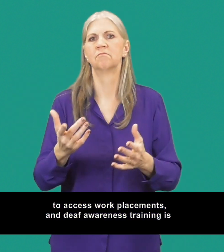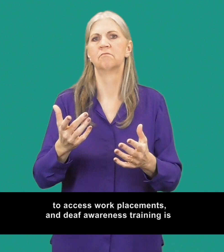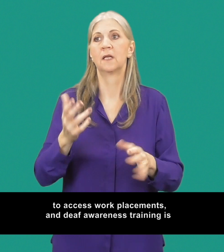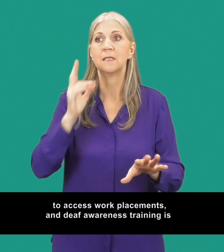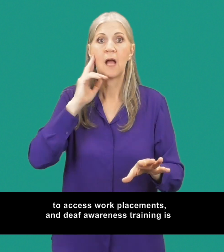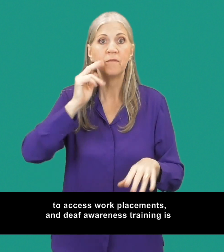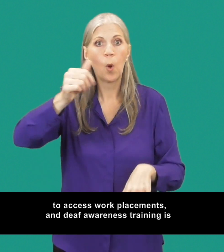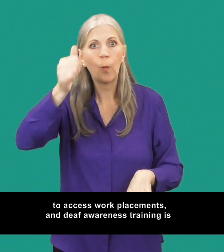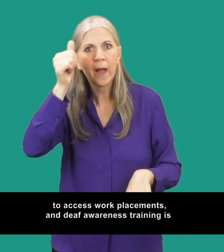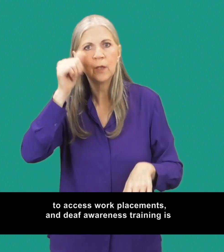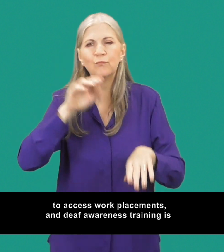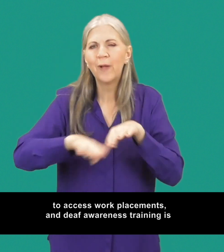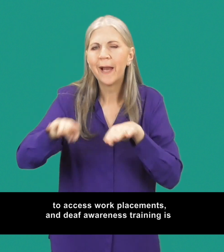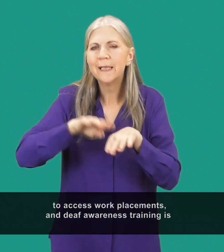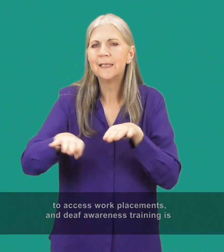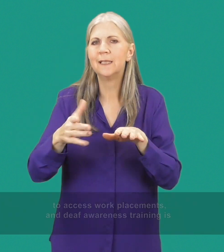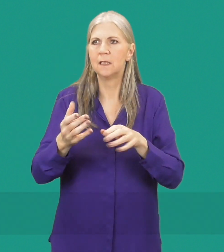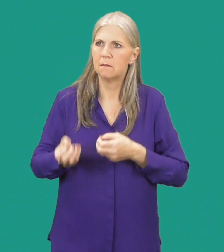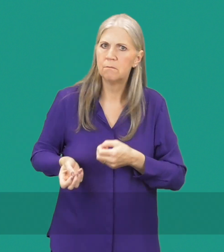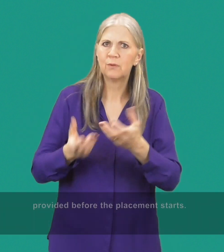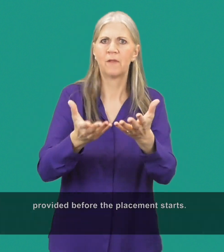is provided before the placement starts.